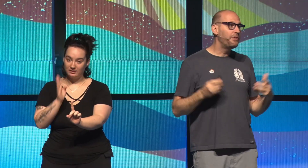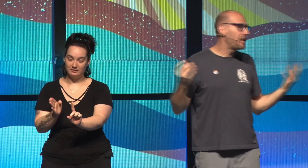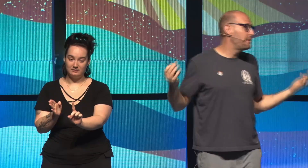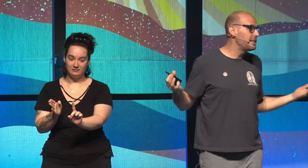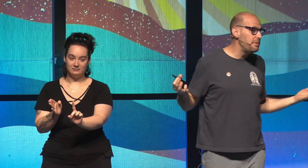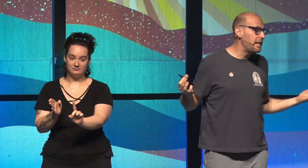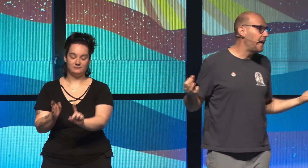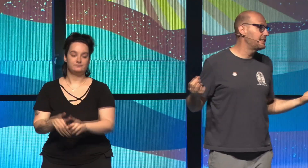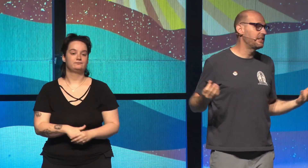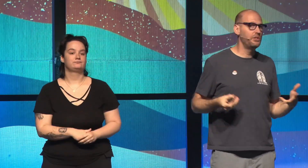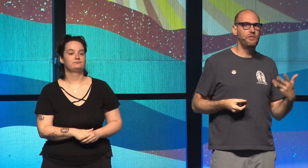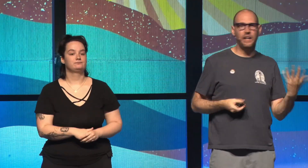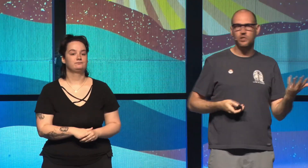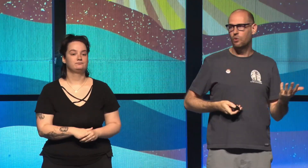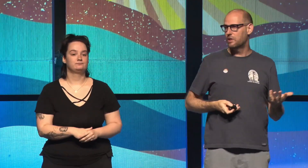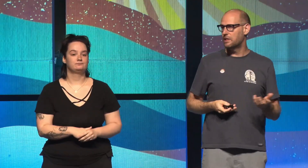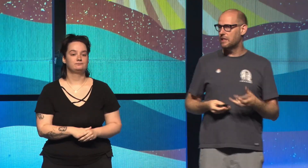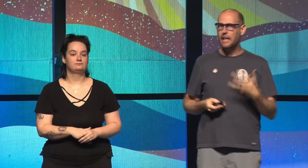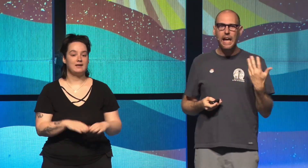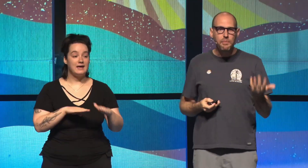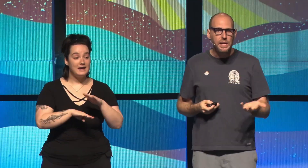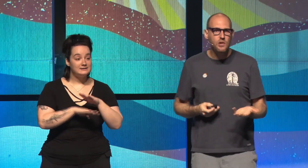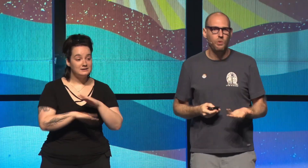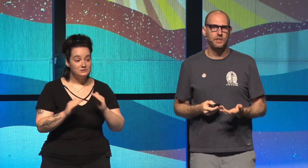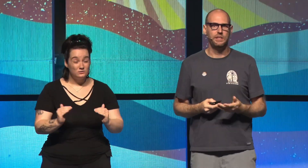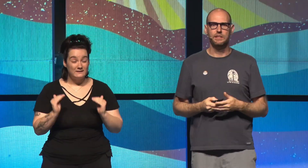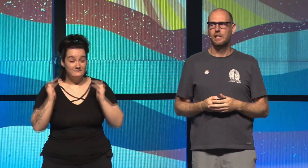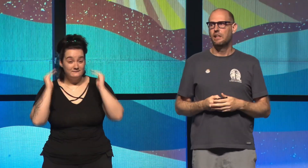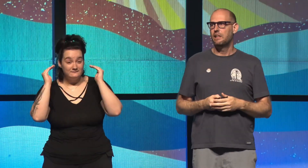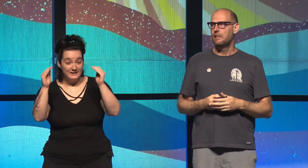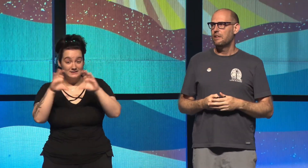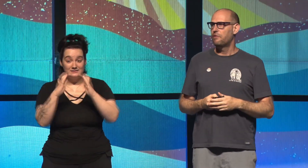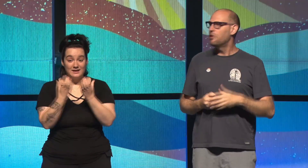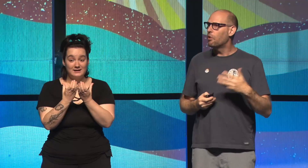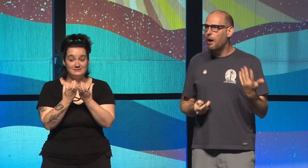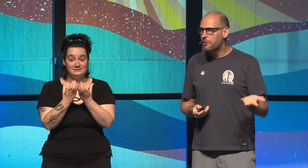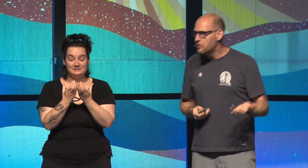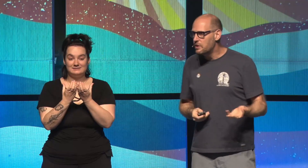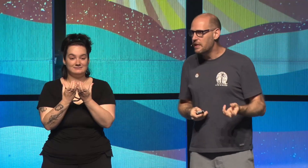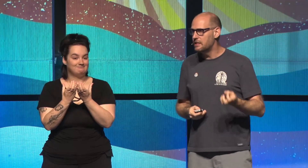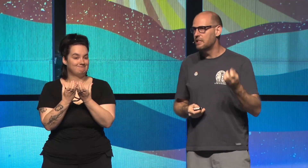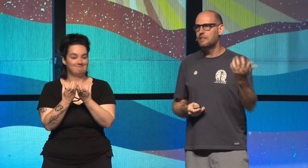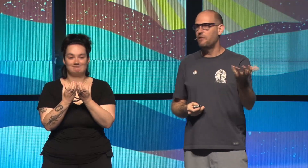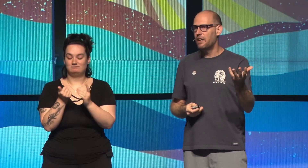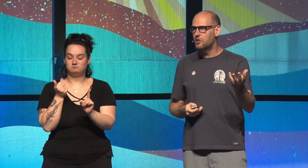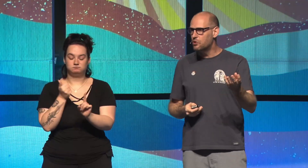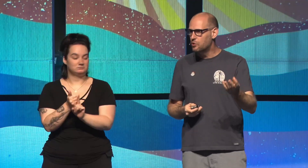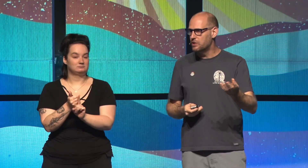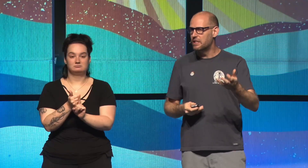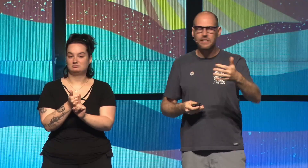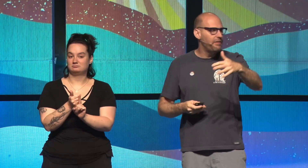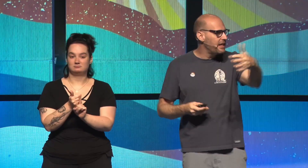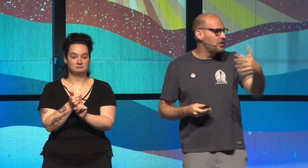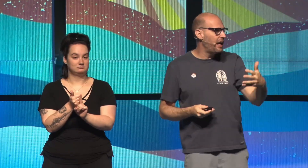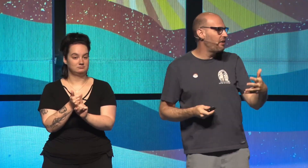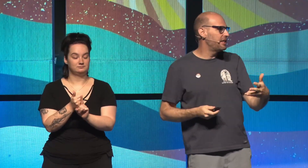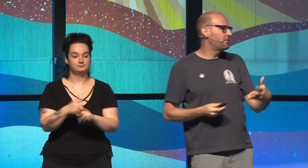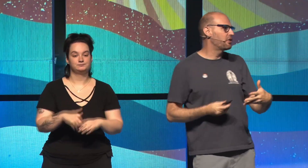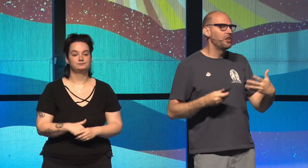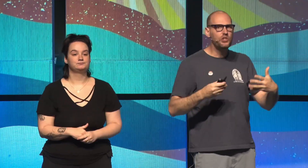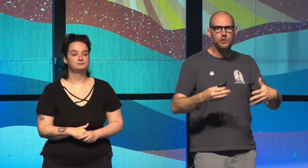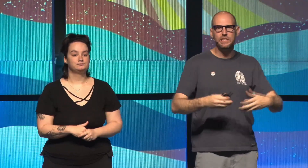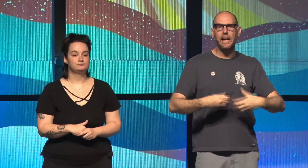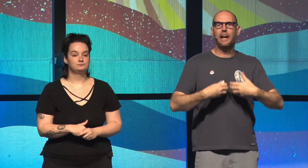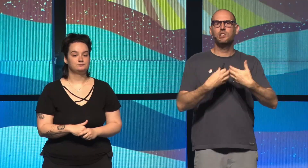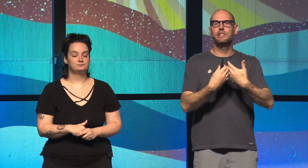There's oftentimes limited access to advanced courses like AP courses, fewer opportunities in disadvantaged schools and disadvantaged areas